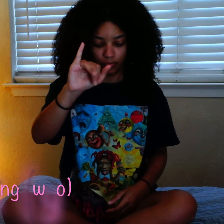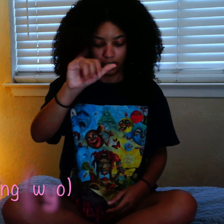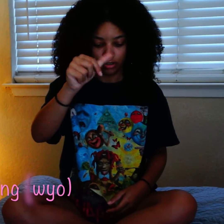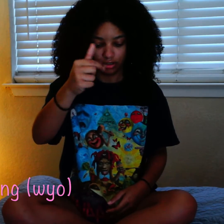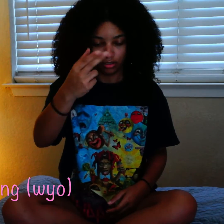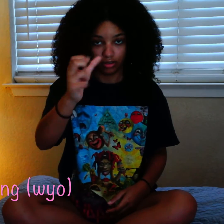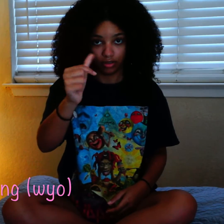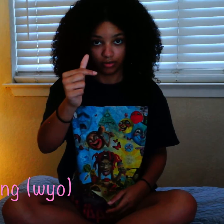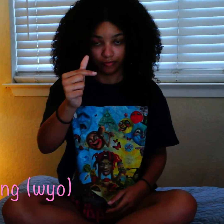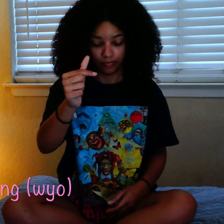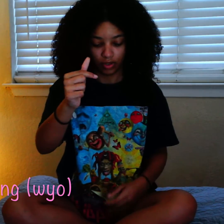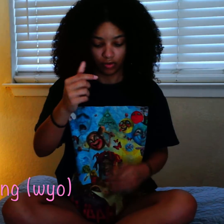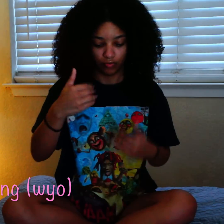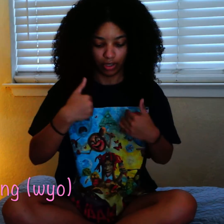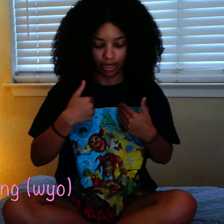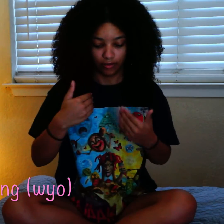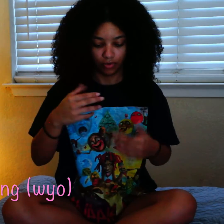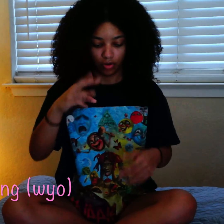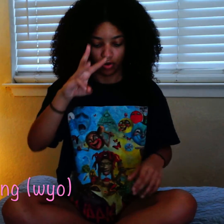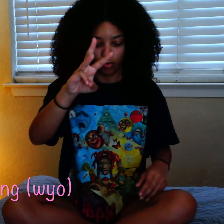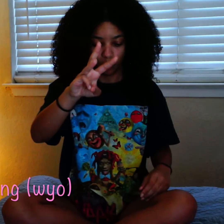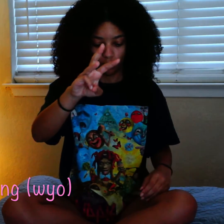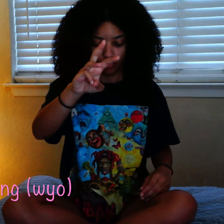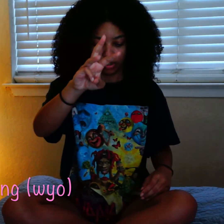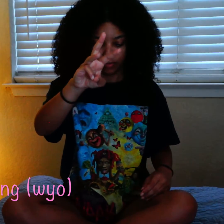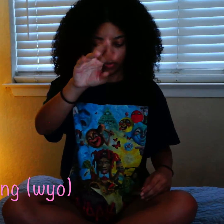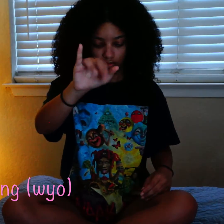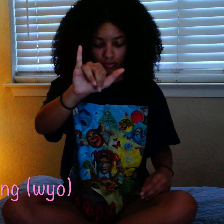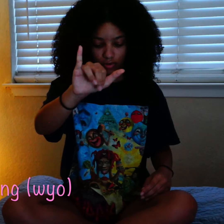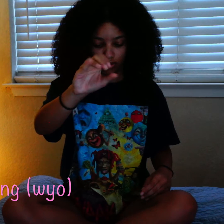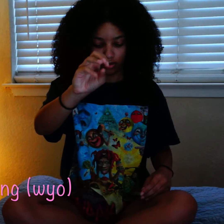Wyoming, we have W.